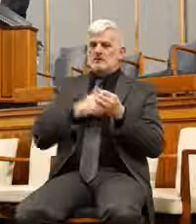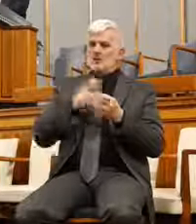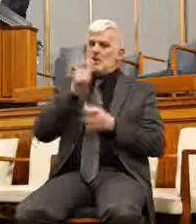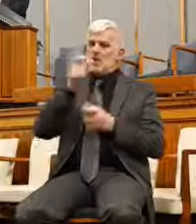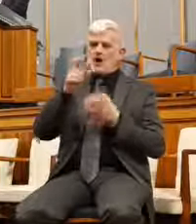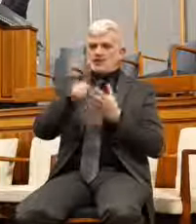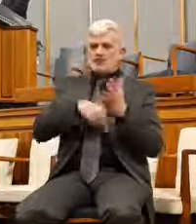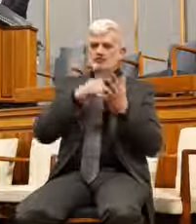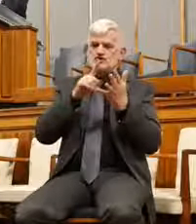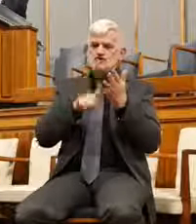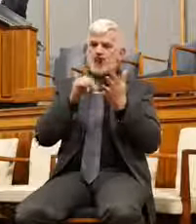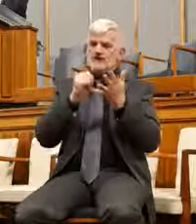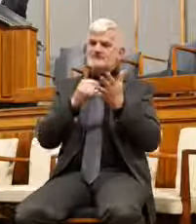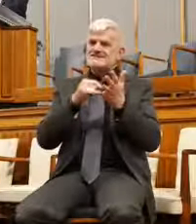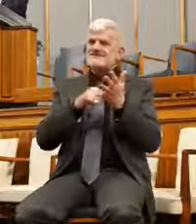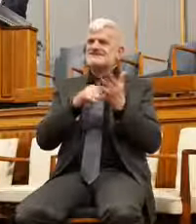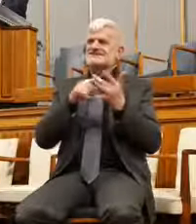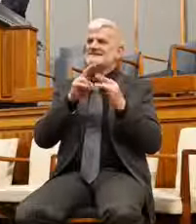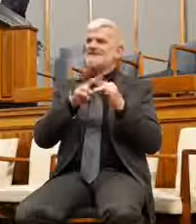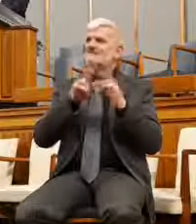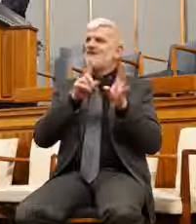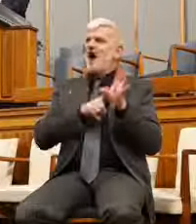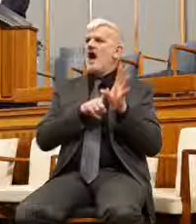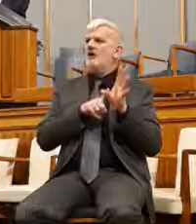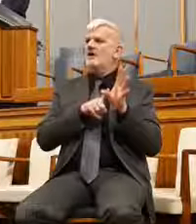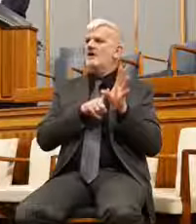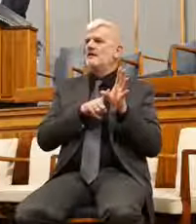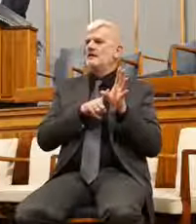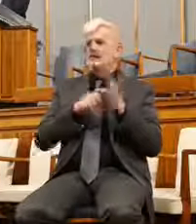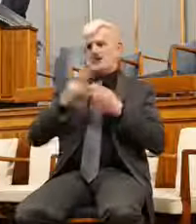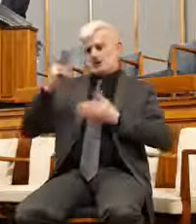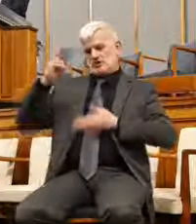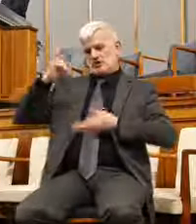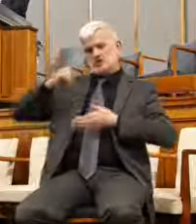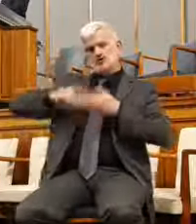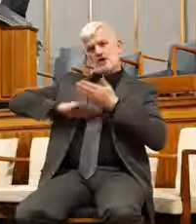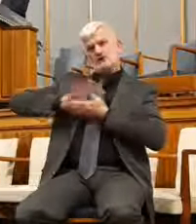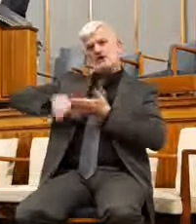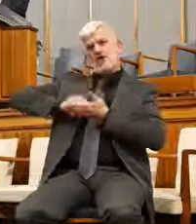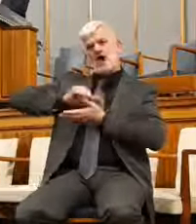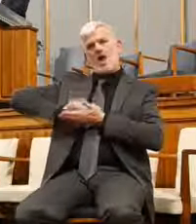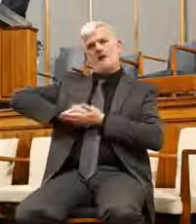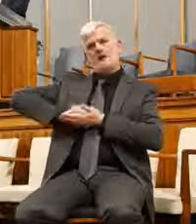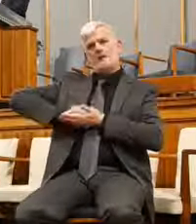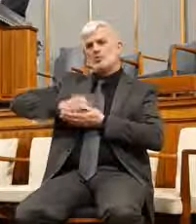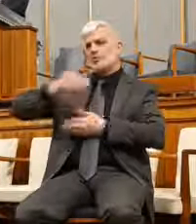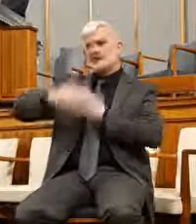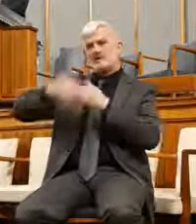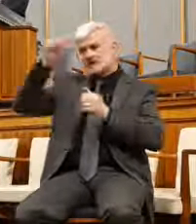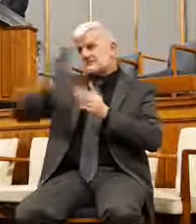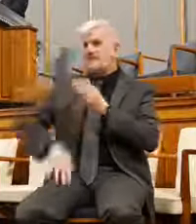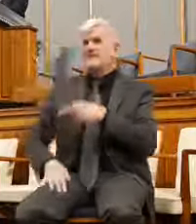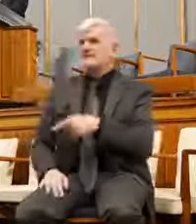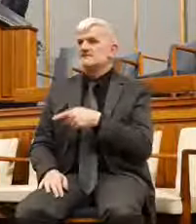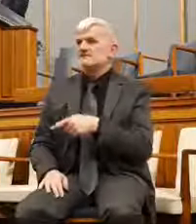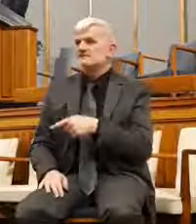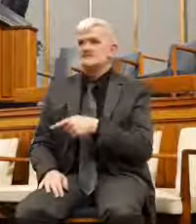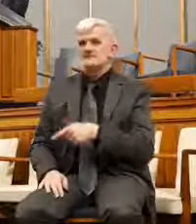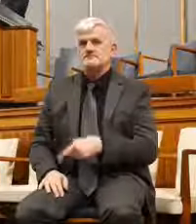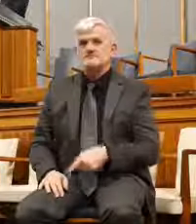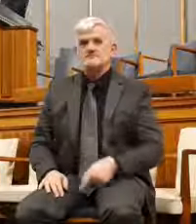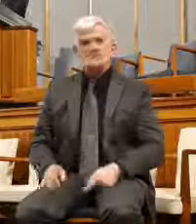which comes out of the scriptures and was re-emphasized at the time of the Reformation, where God